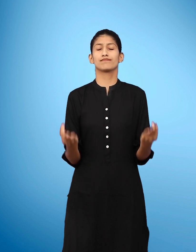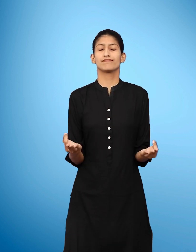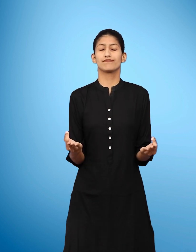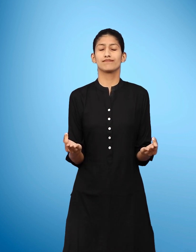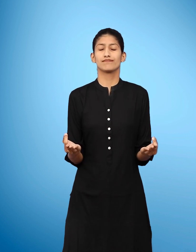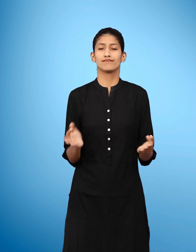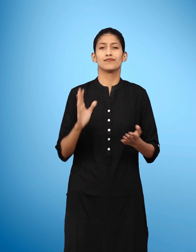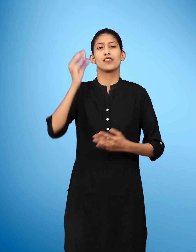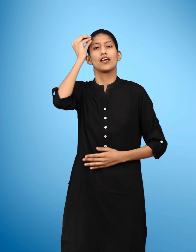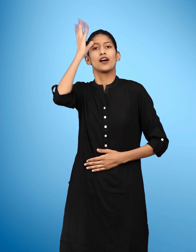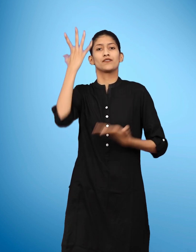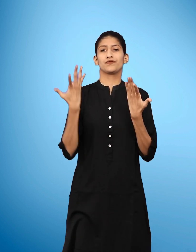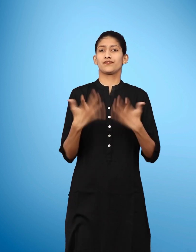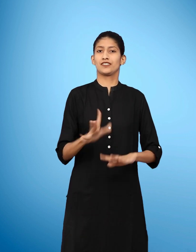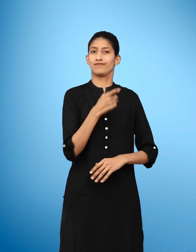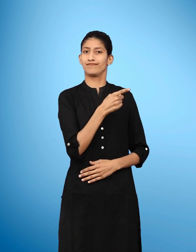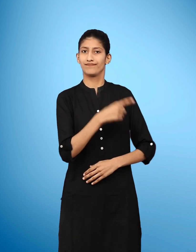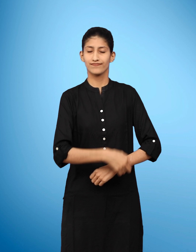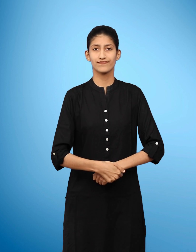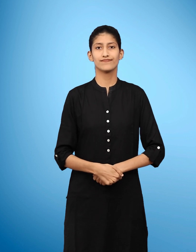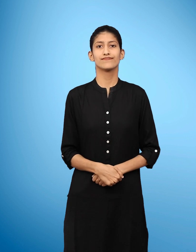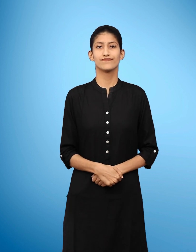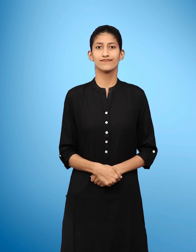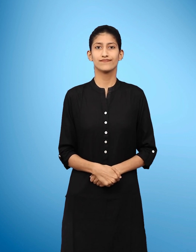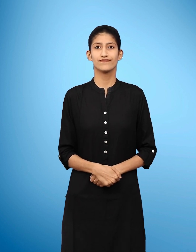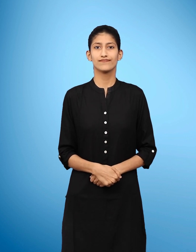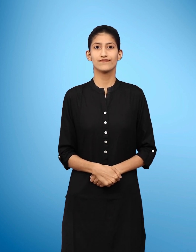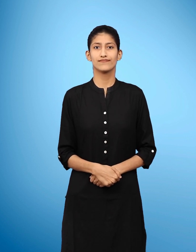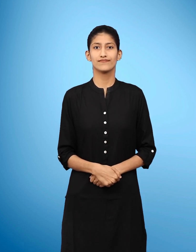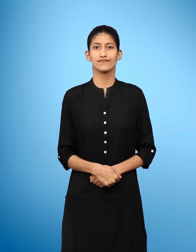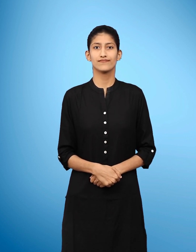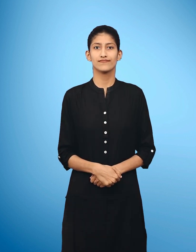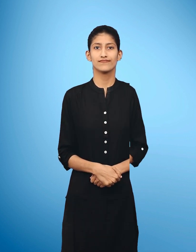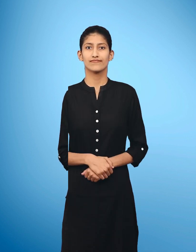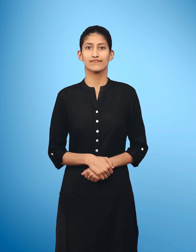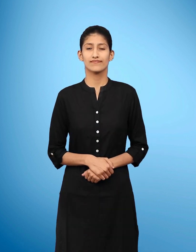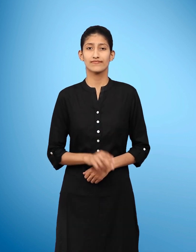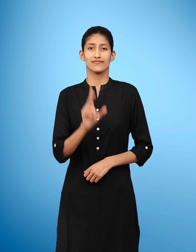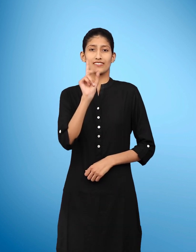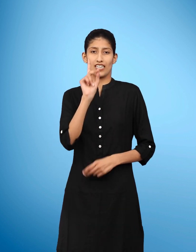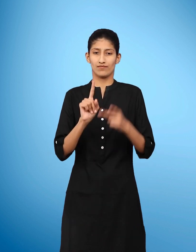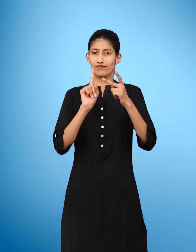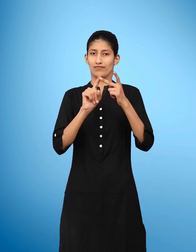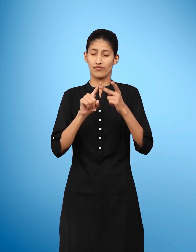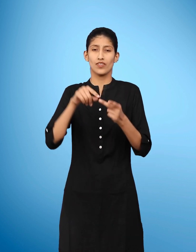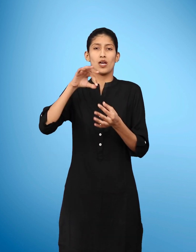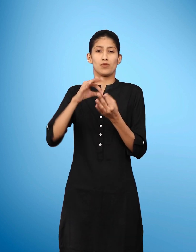had attained enlightenment while meditating under the tree. The second